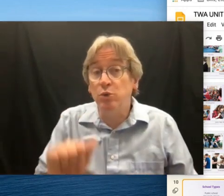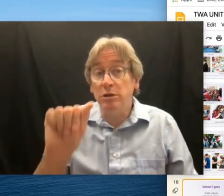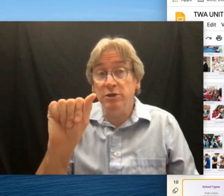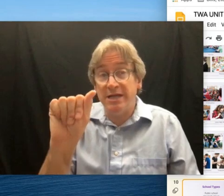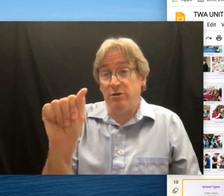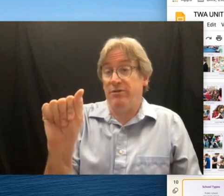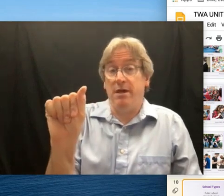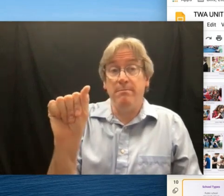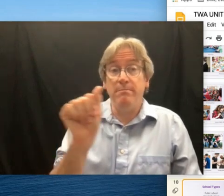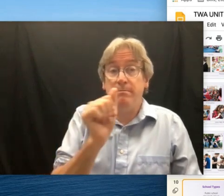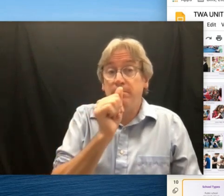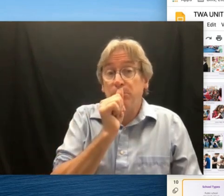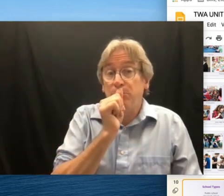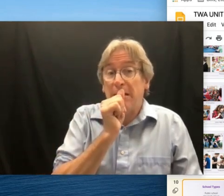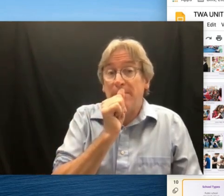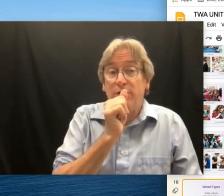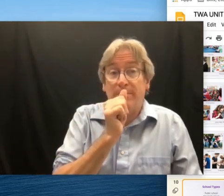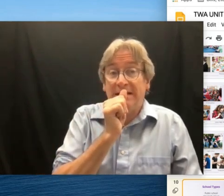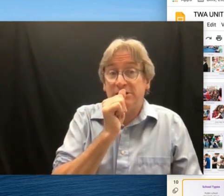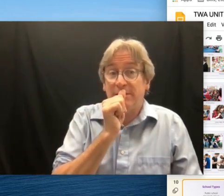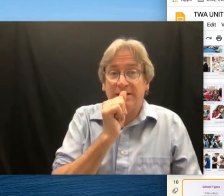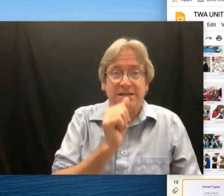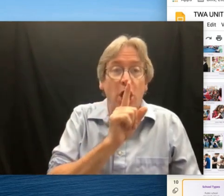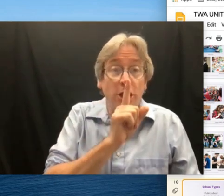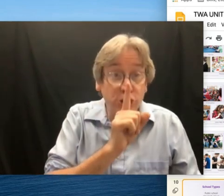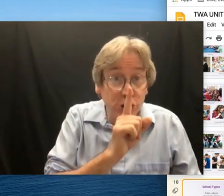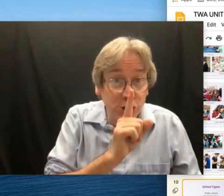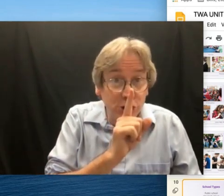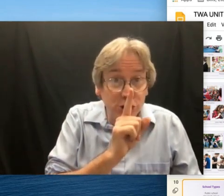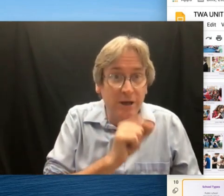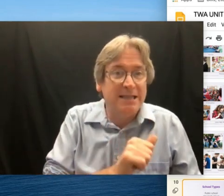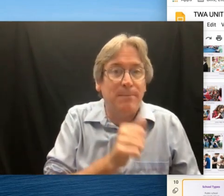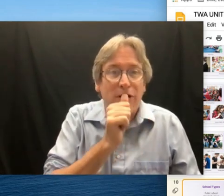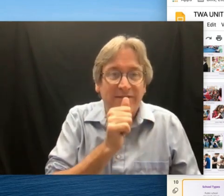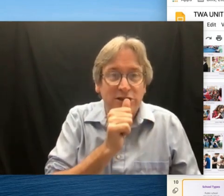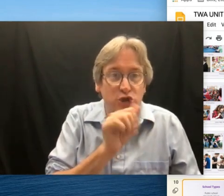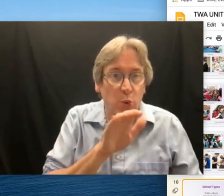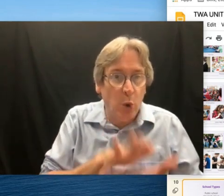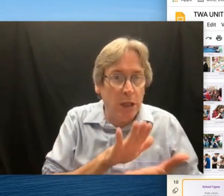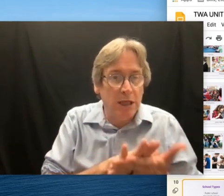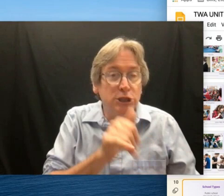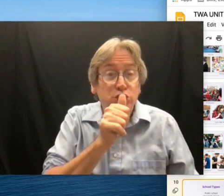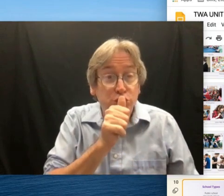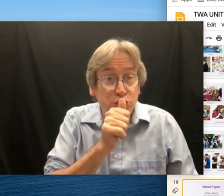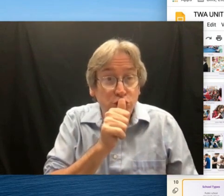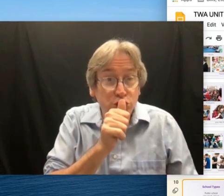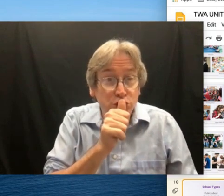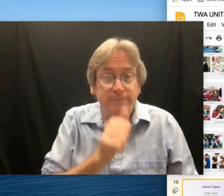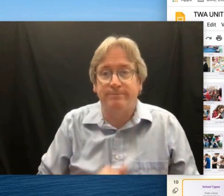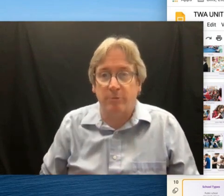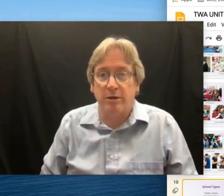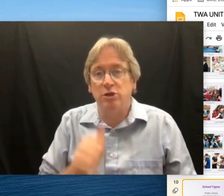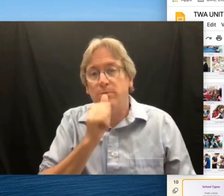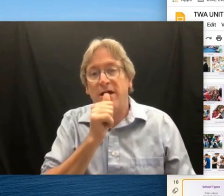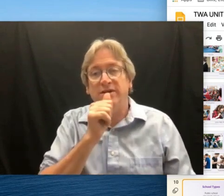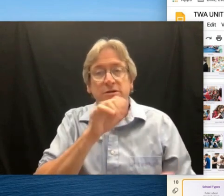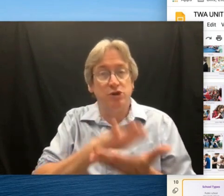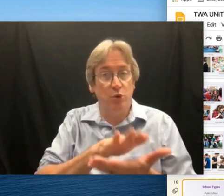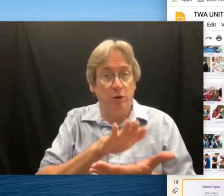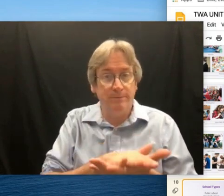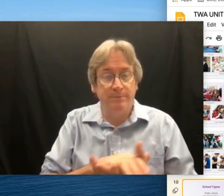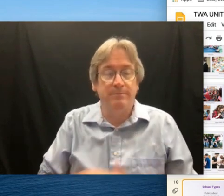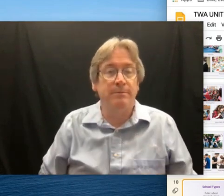Private school, you take your thumb and put it up against your mouth. It's like the private school. Right, so